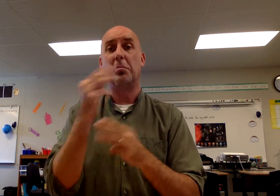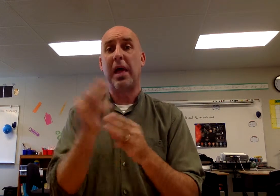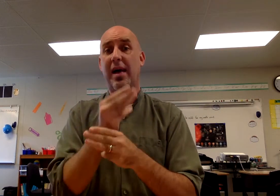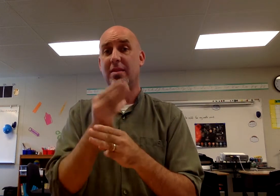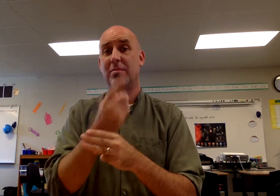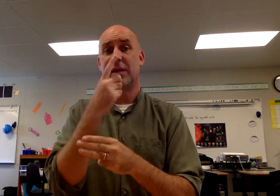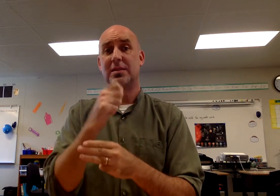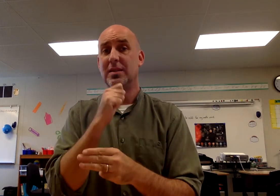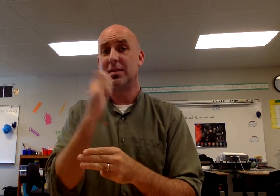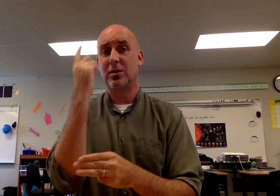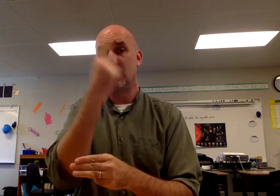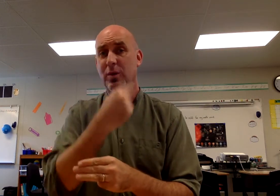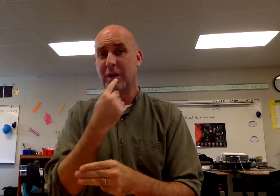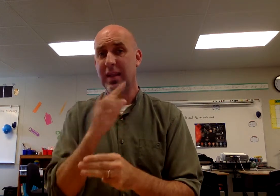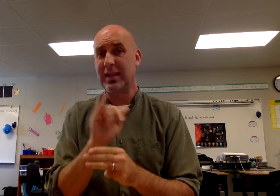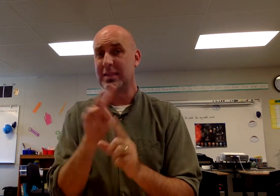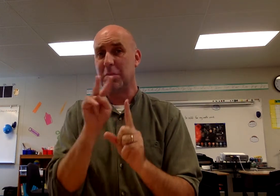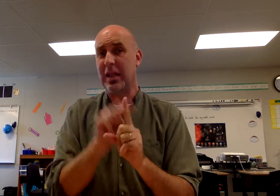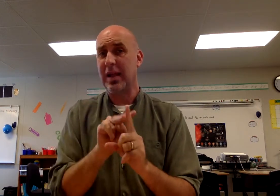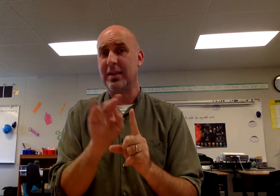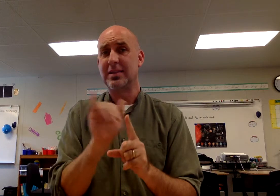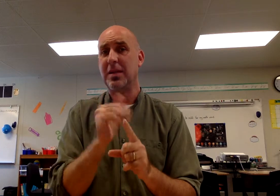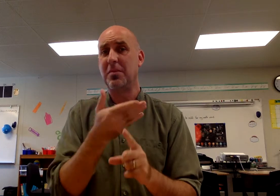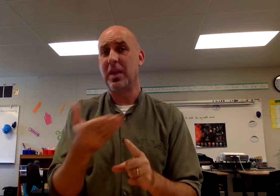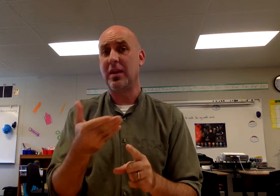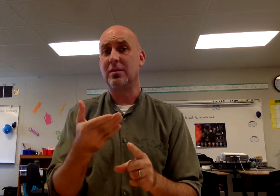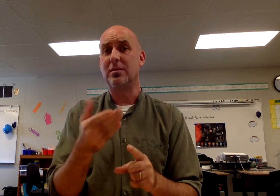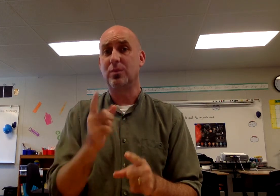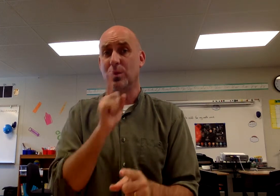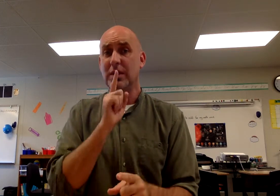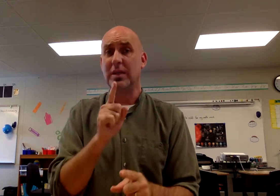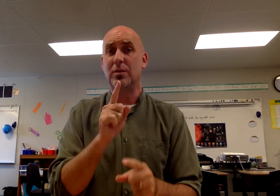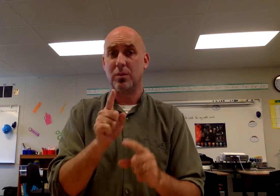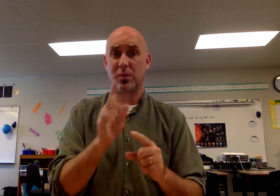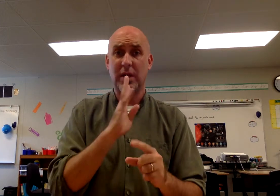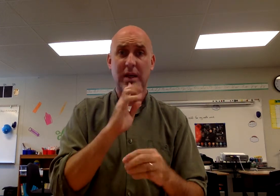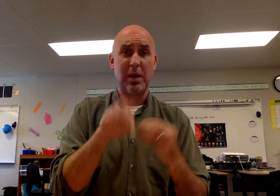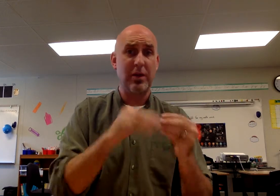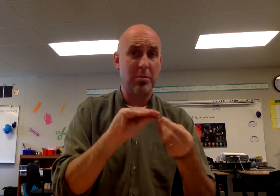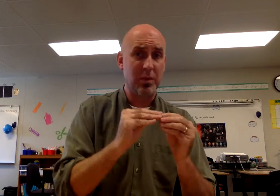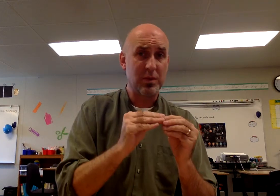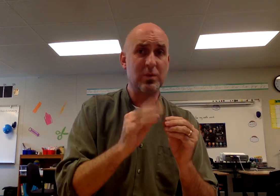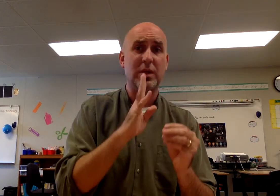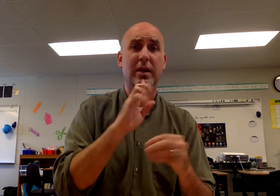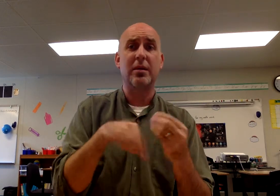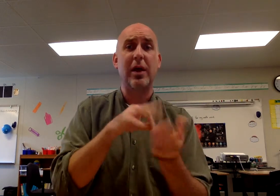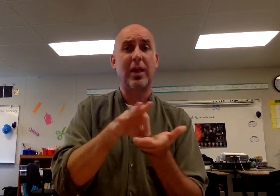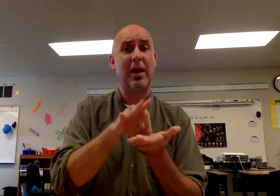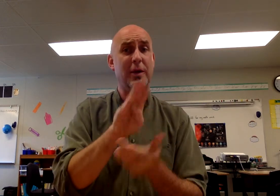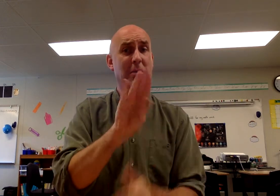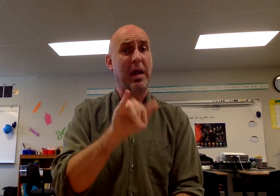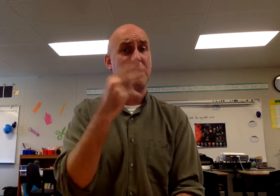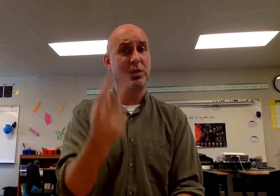math because it doesn't look like it's applying the same thing. Really, when we're talking about numbers, we're talking about counting by